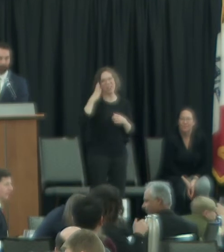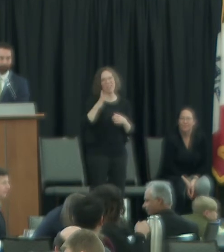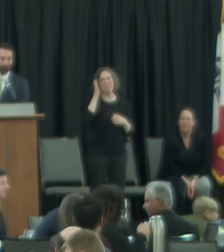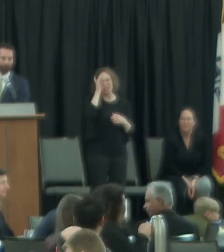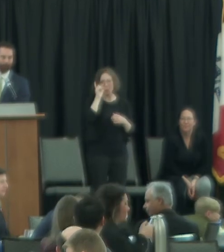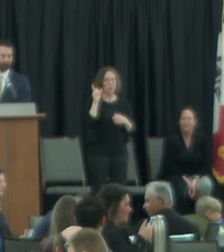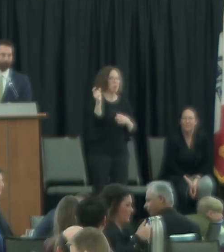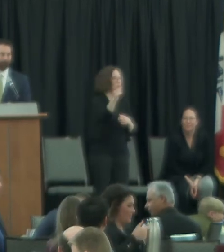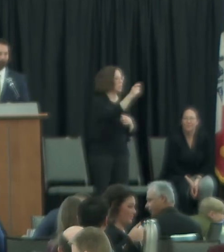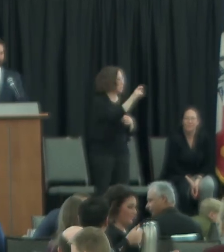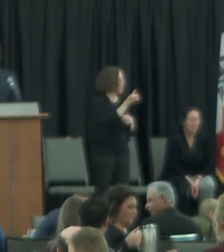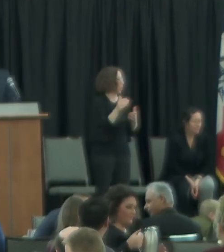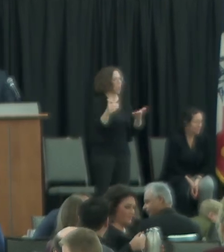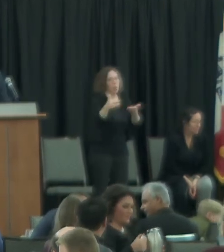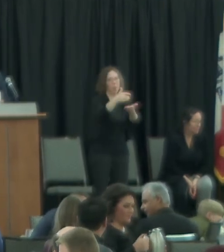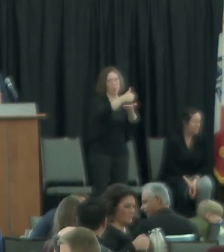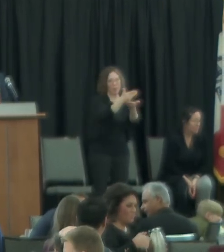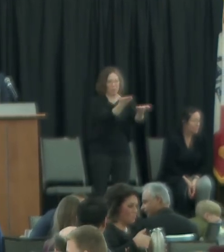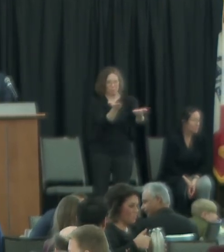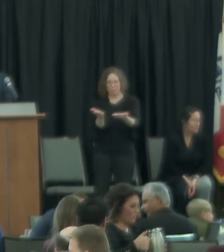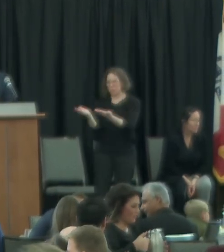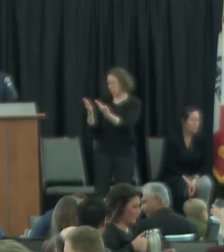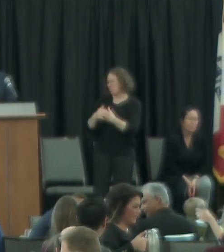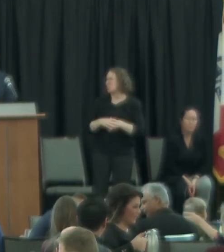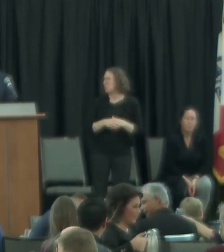those questions and bring them forward.